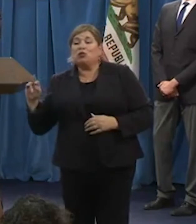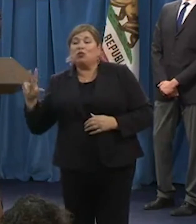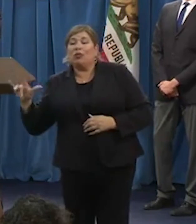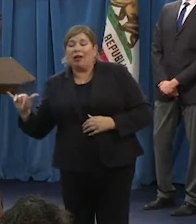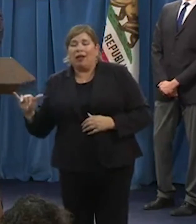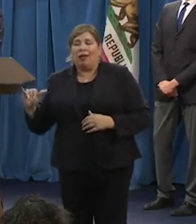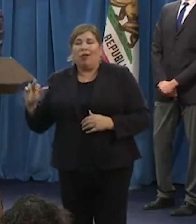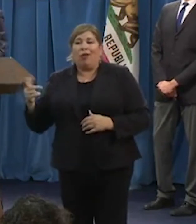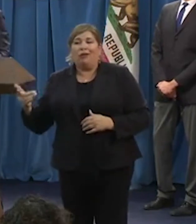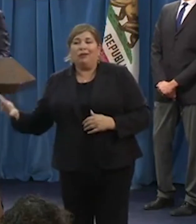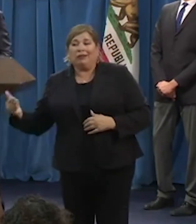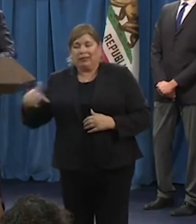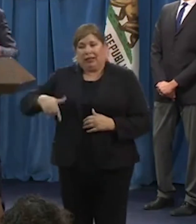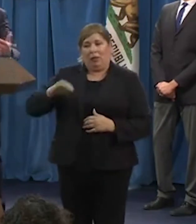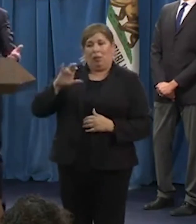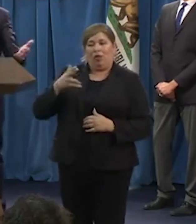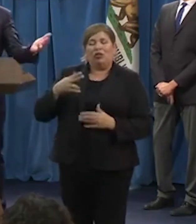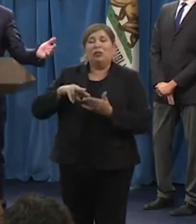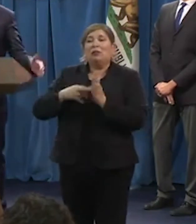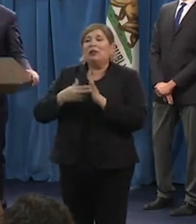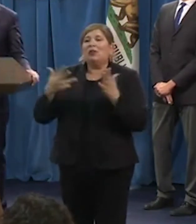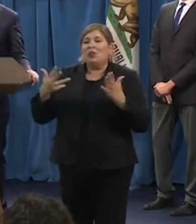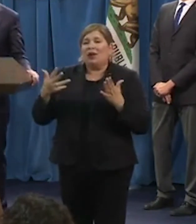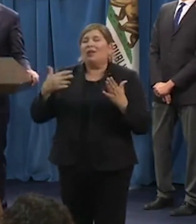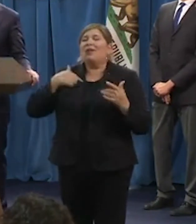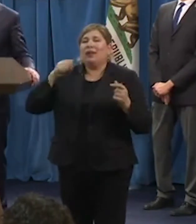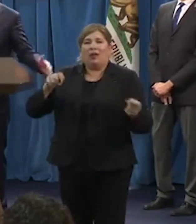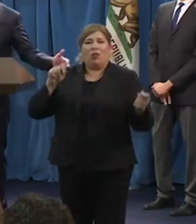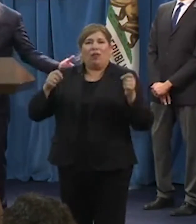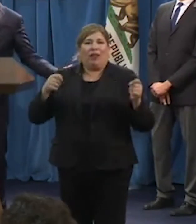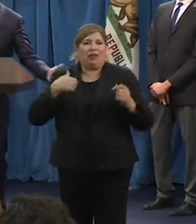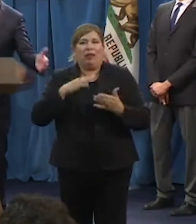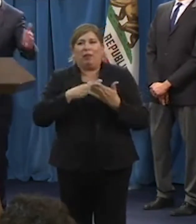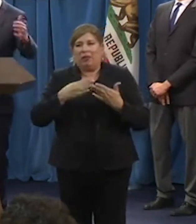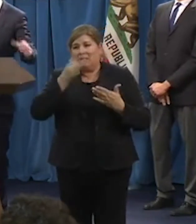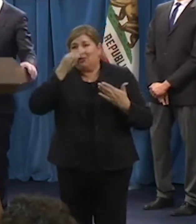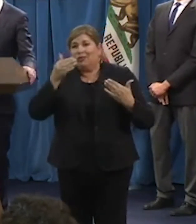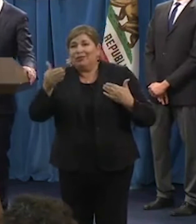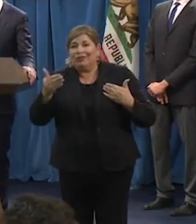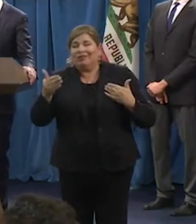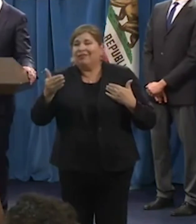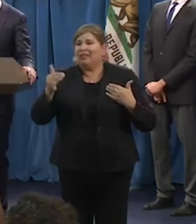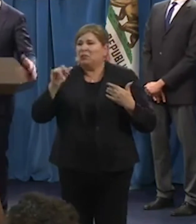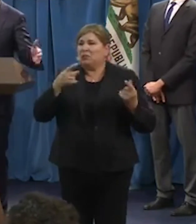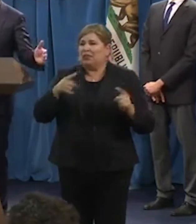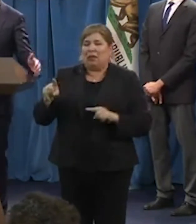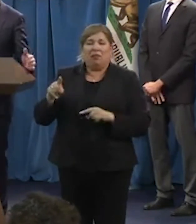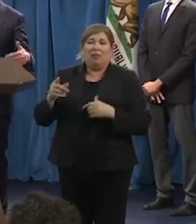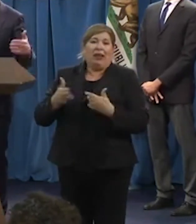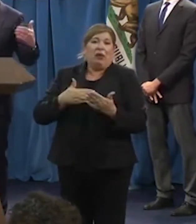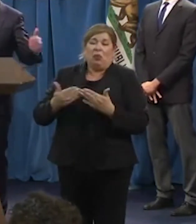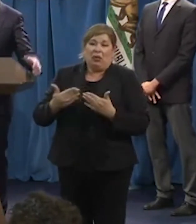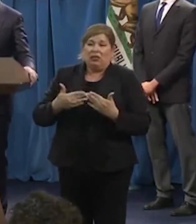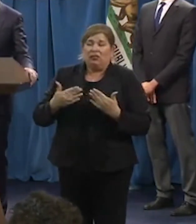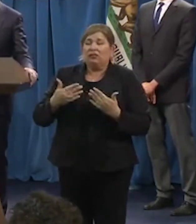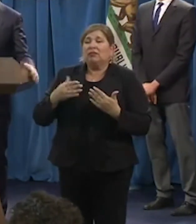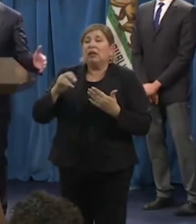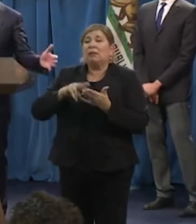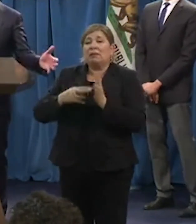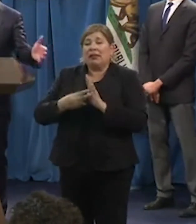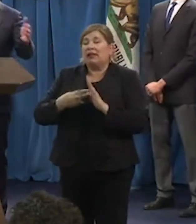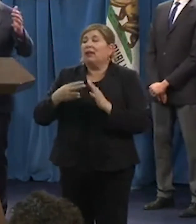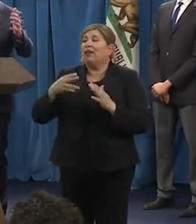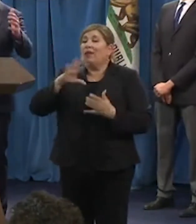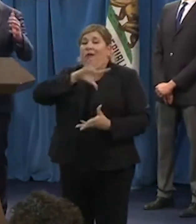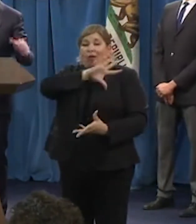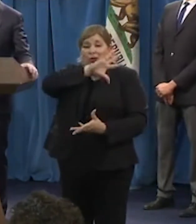August, is that we have a revise coming up that was going to happen on the natural and now will happen with